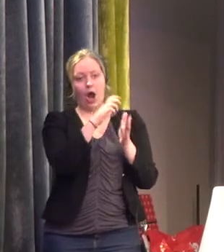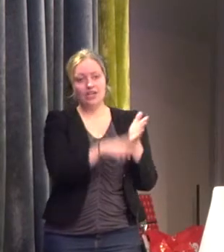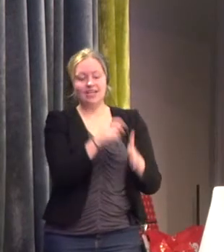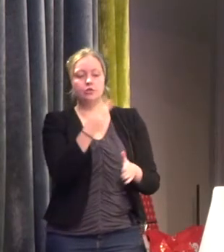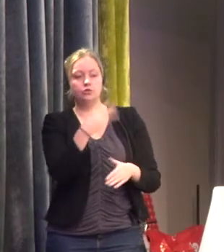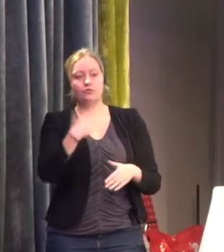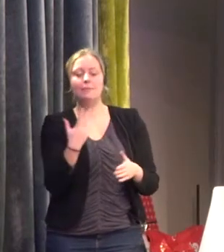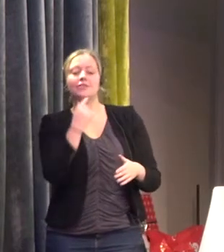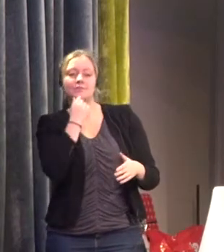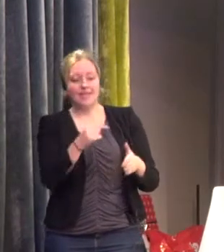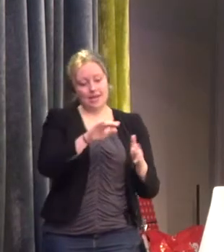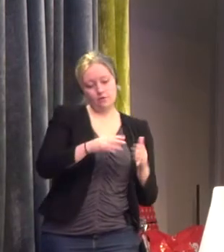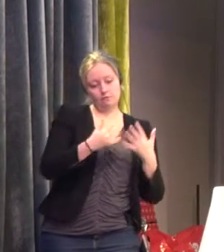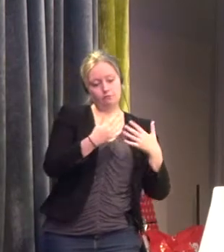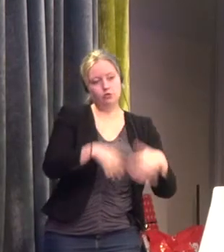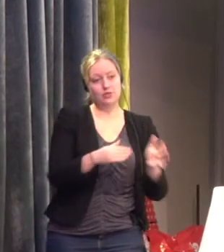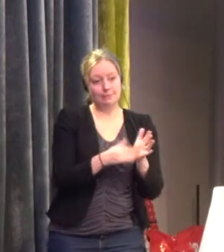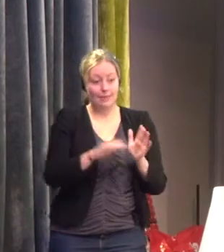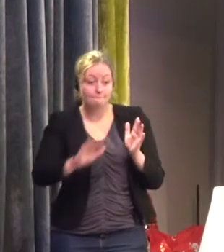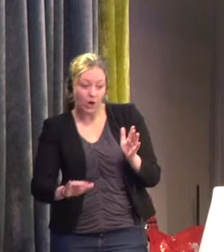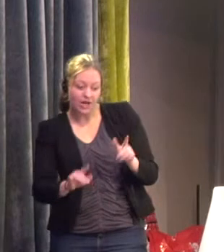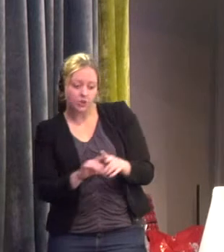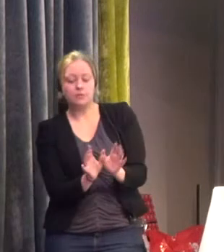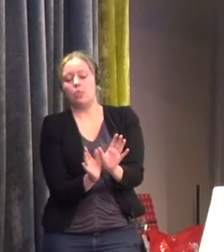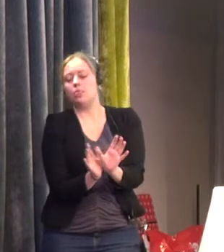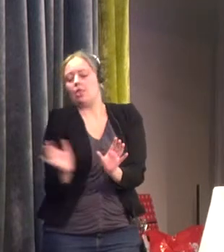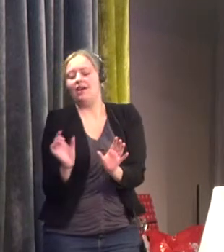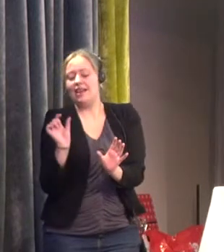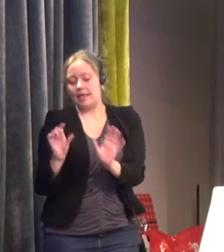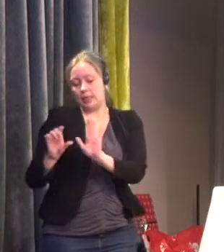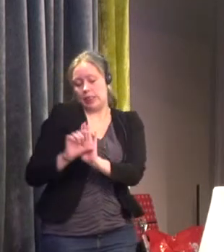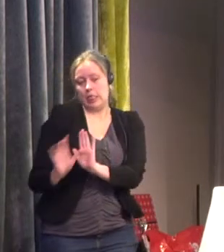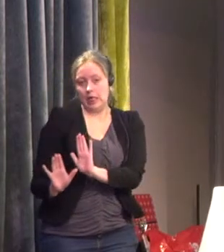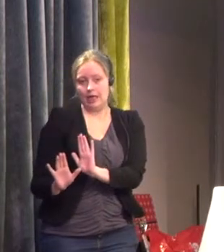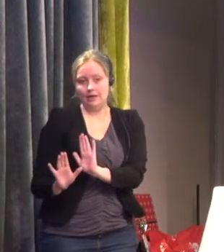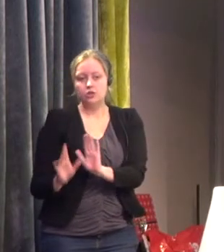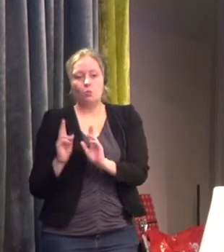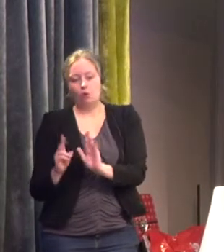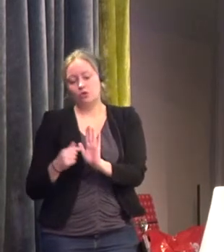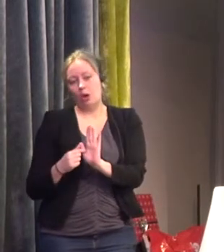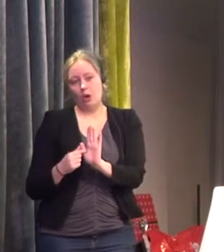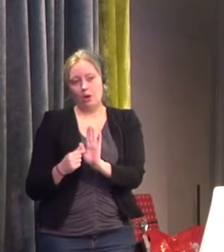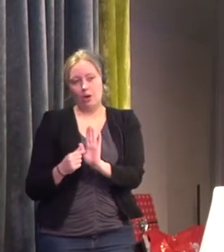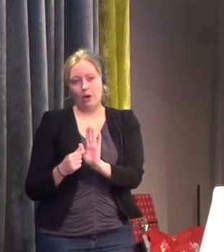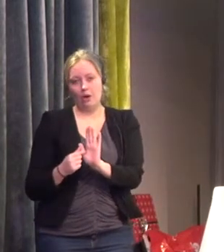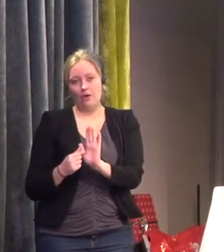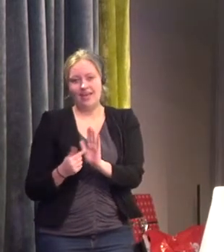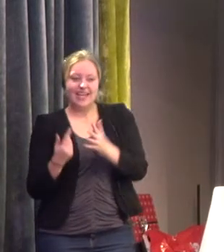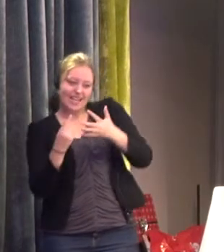so in a contingent manner. They ought to be included in society and in their schools, but only to the extent